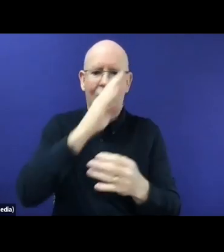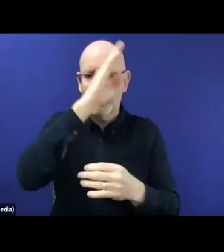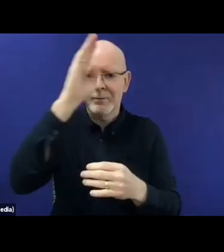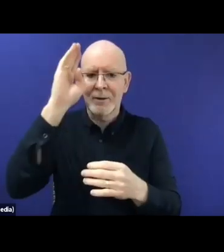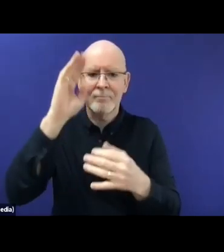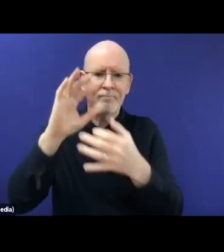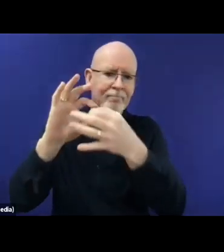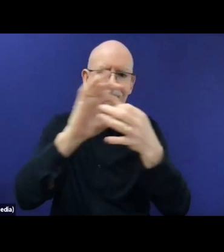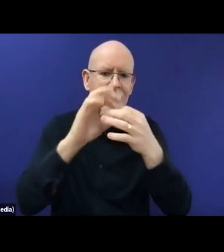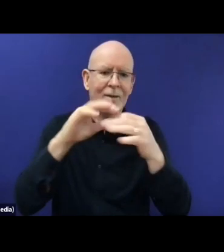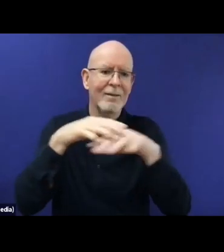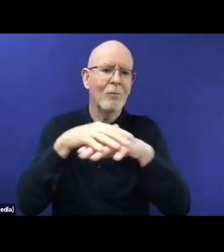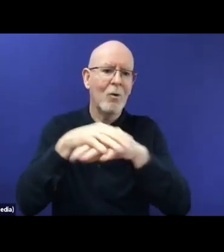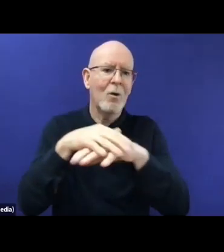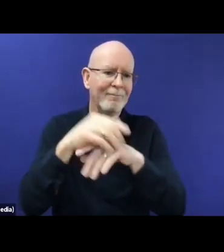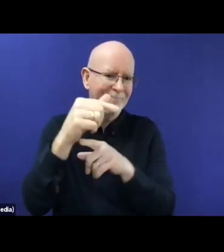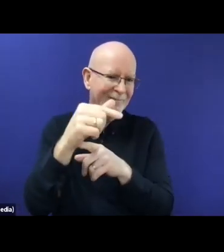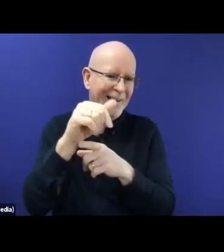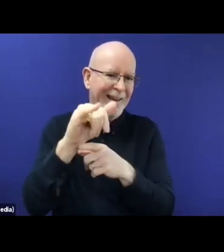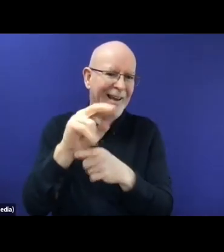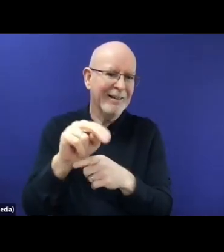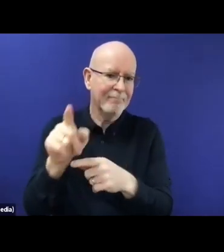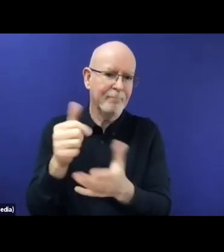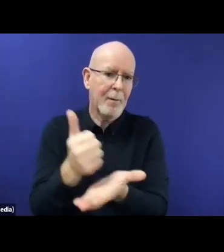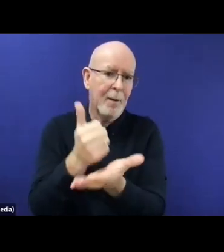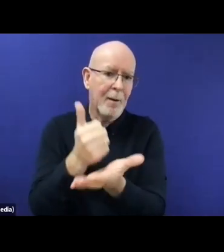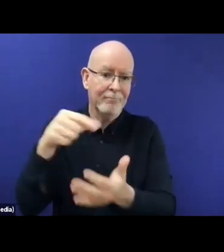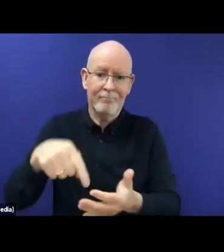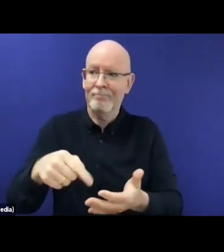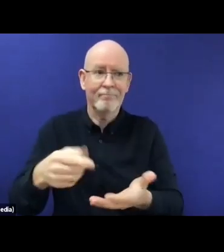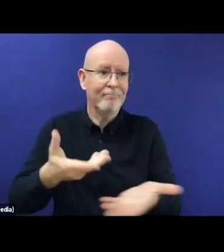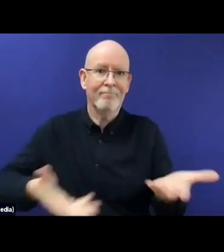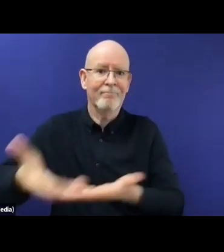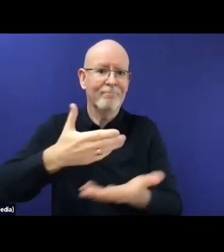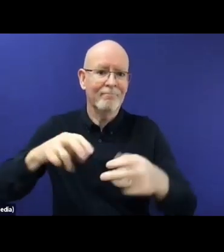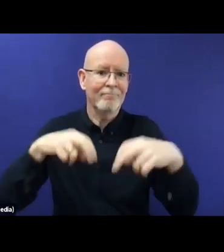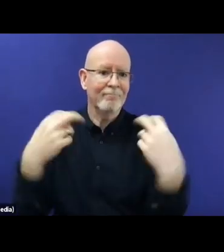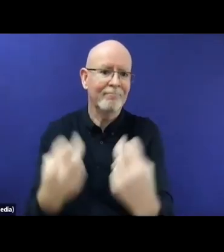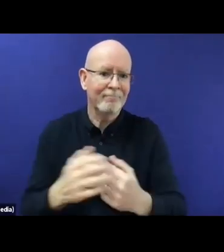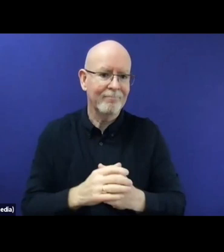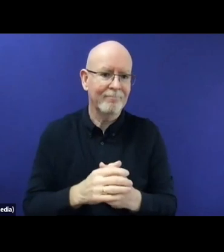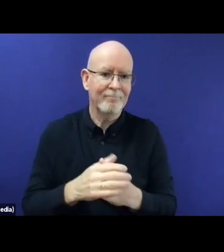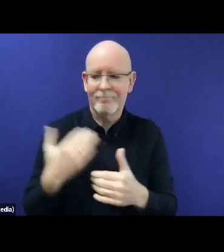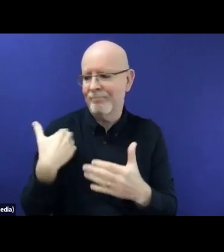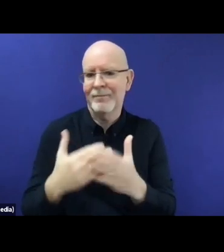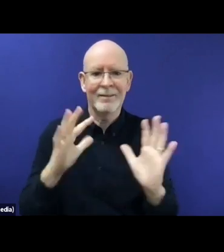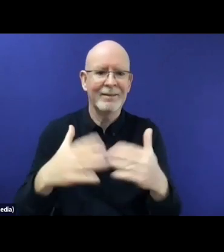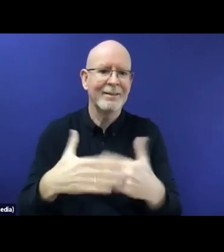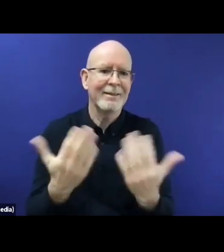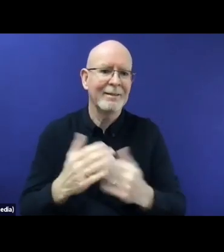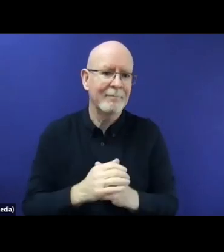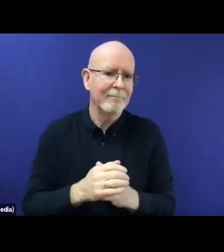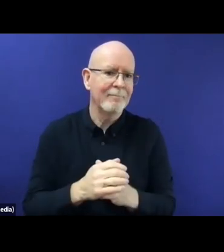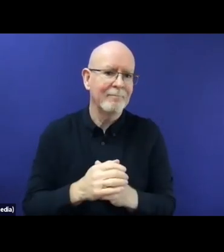of professional teaching experience in diverse classroom settings at the primary, secondary and university